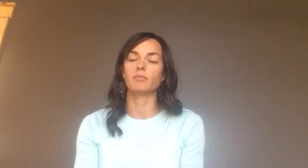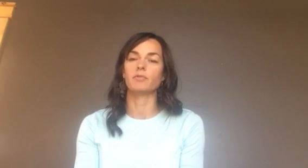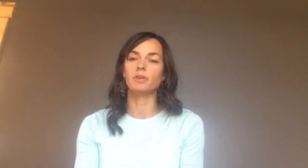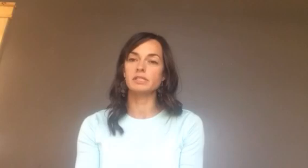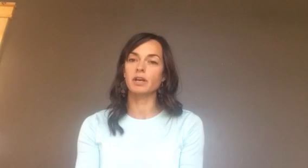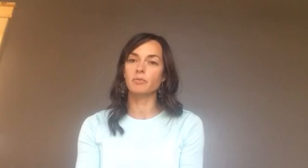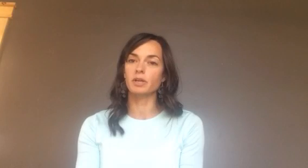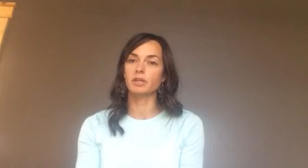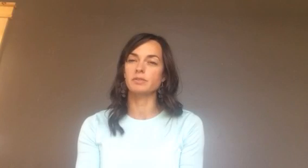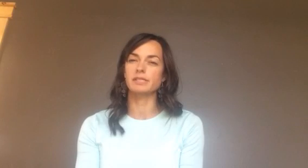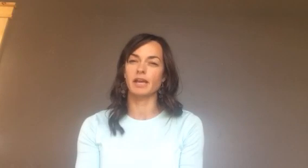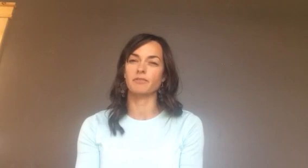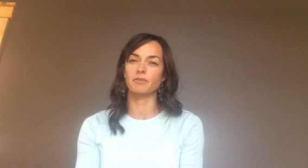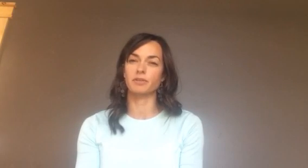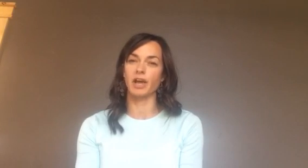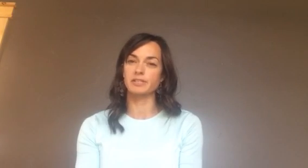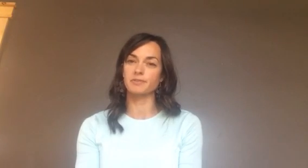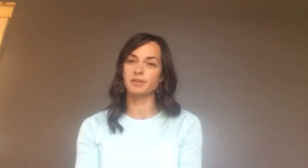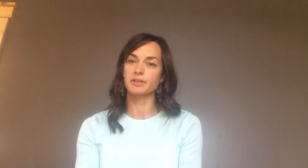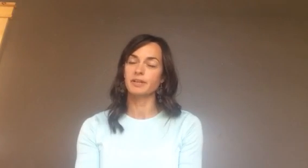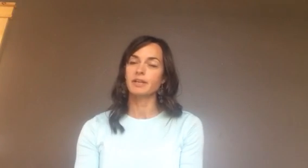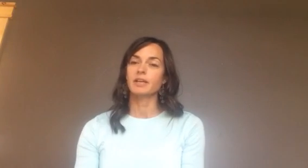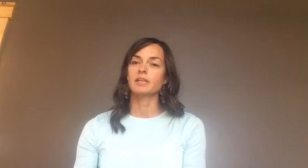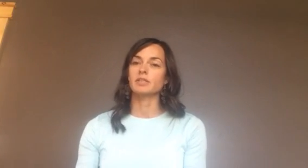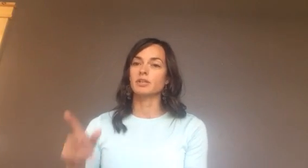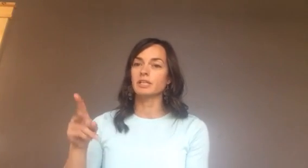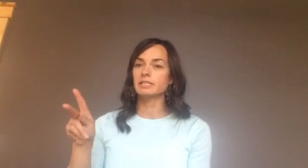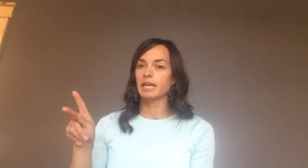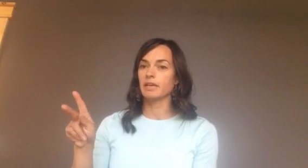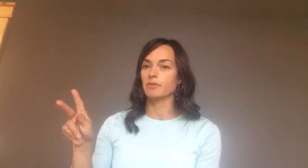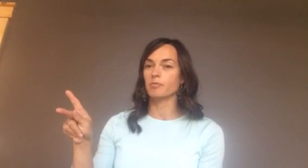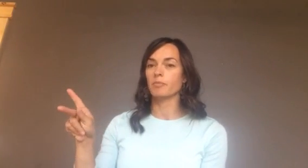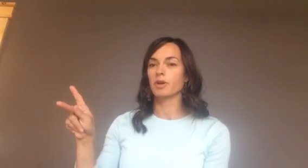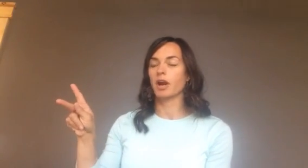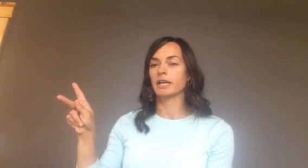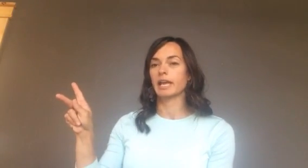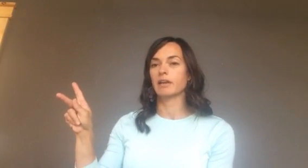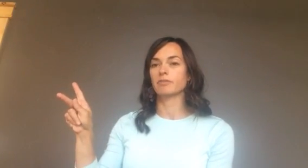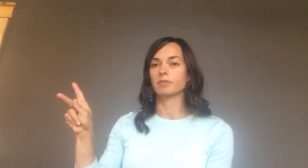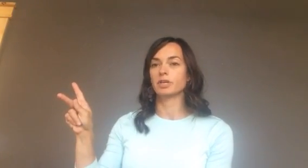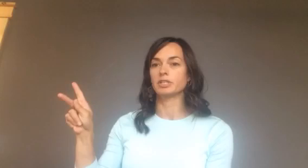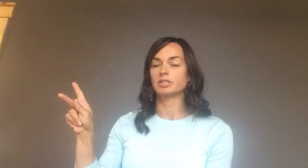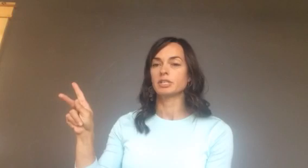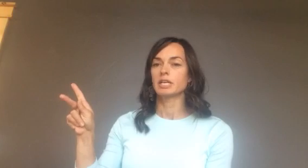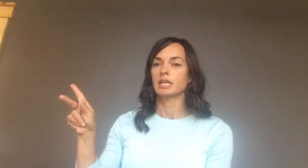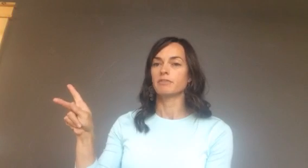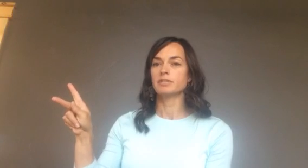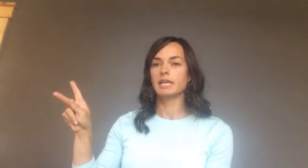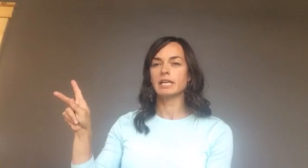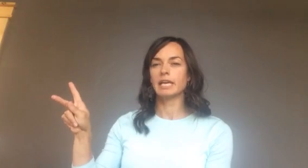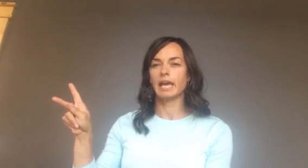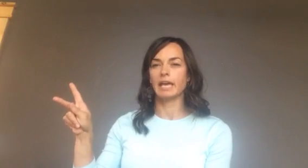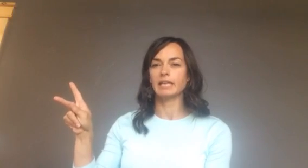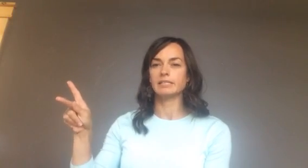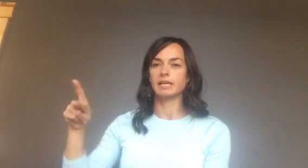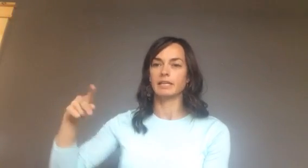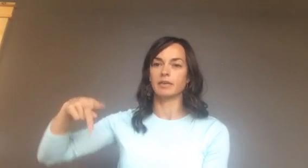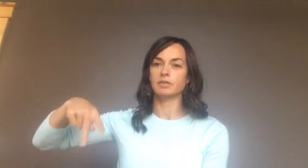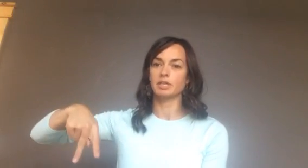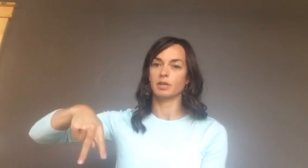For this card, we're going to use the sign for philosopher. So you're going to take, if you remember our K from Kush, if you take a K in sign language and you